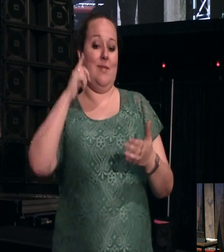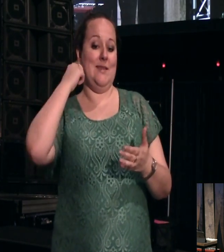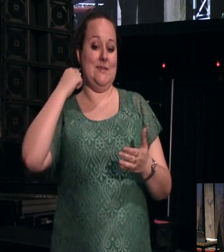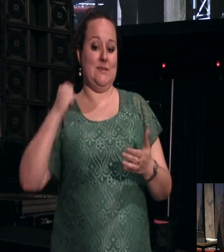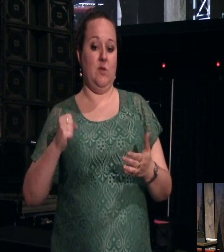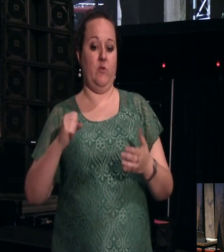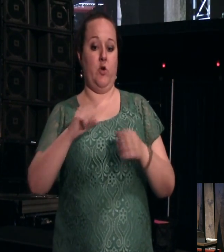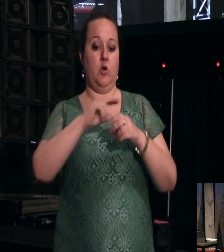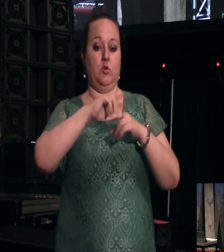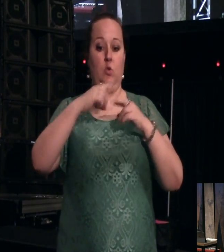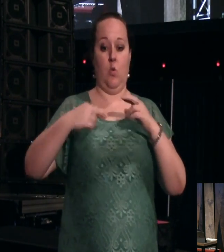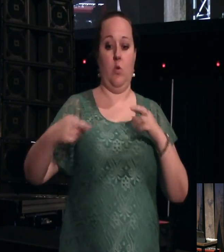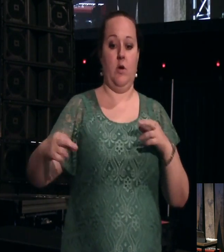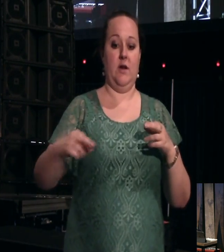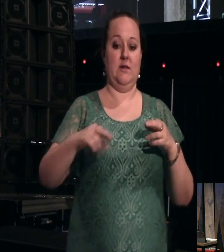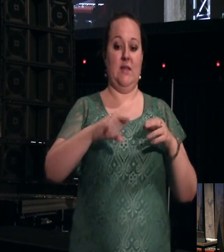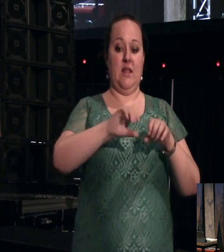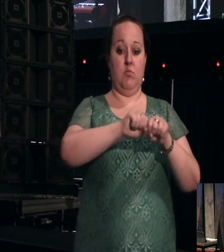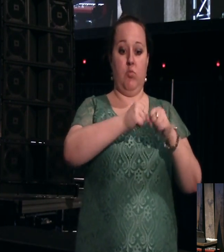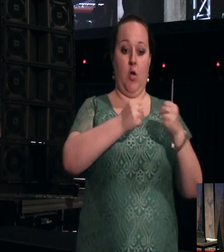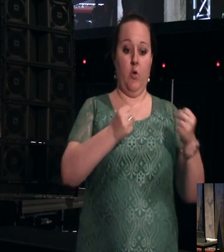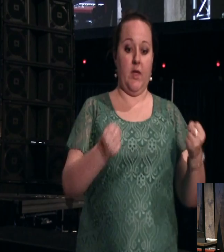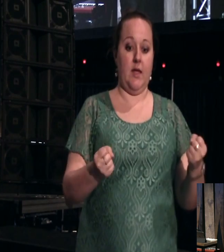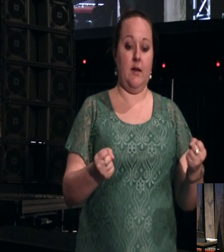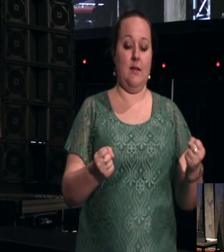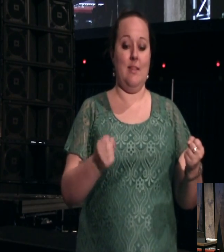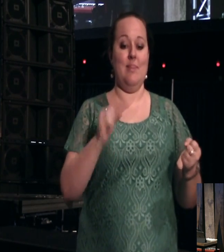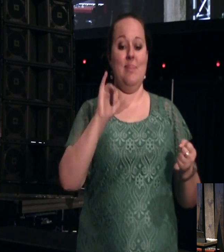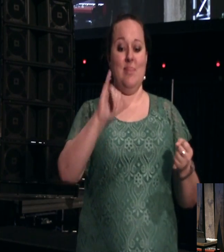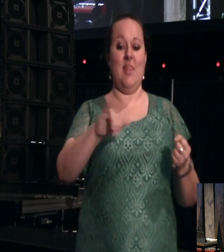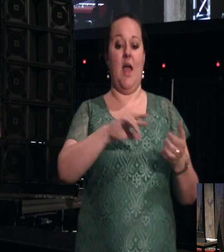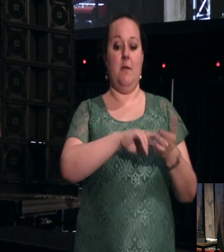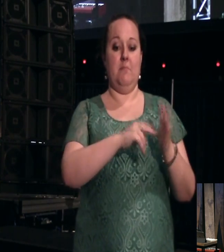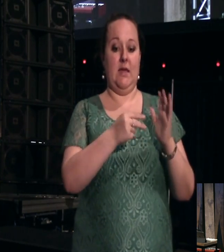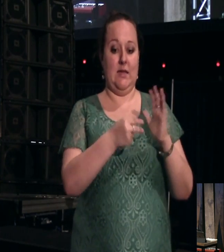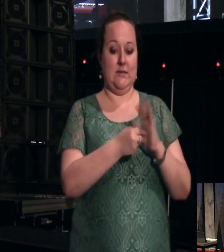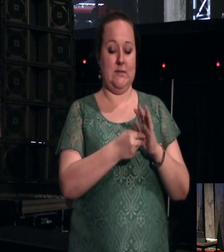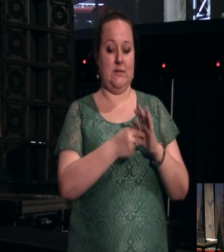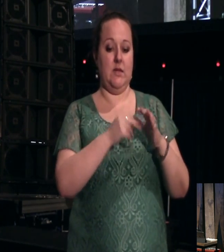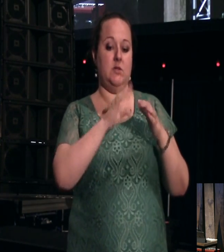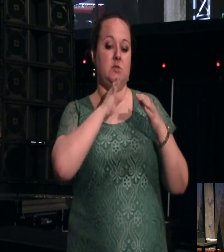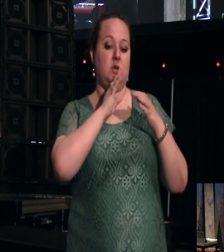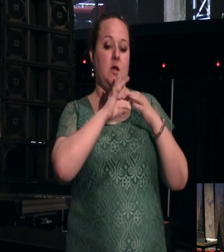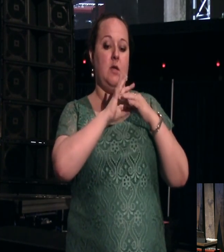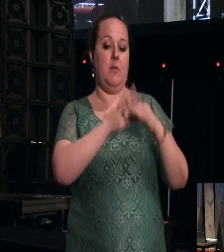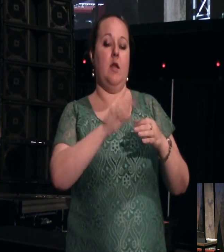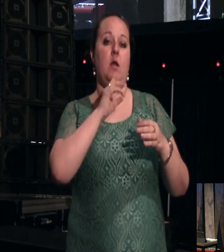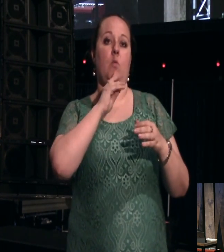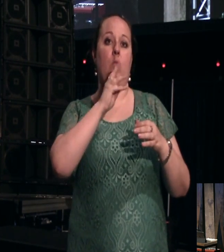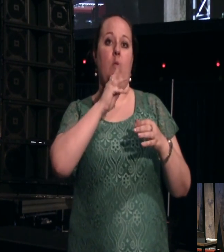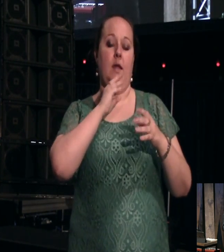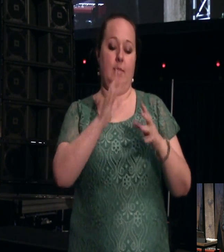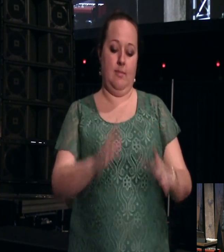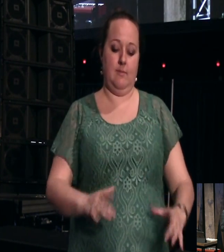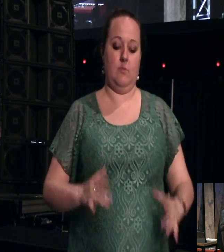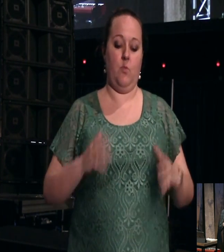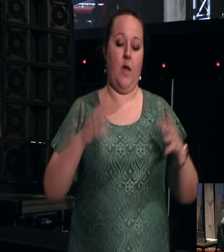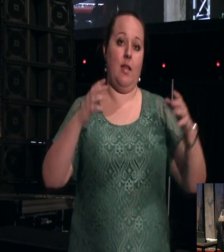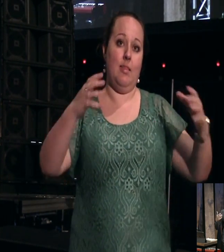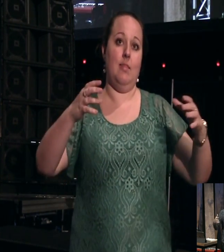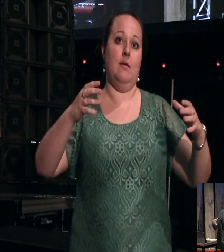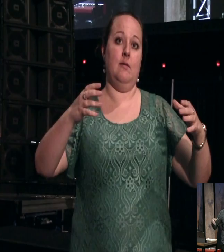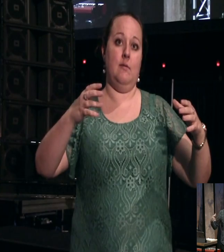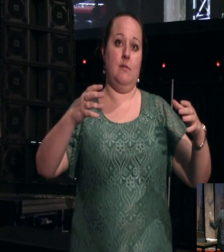the silver cord is snapped, or the golden bowl is broken, or the pitcher is shattered at the fountain, or the wheel broken at the cistern. These are all things